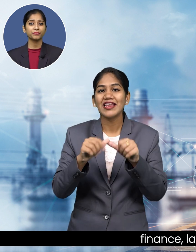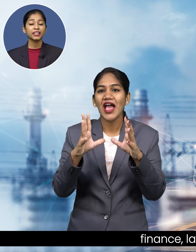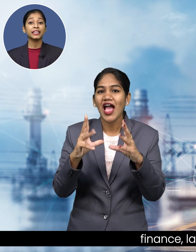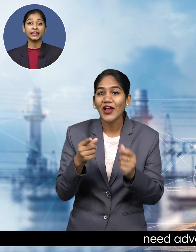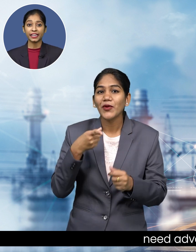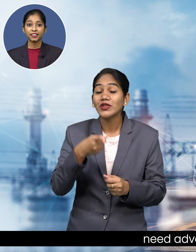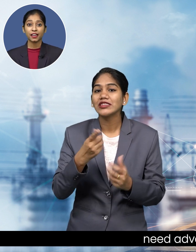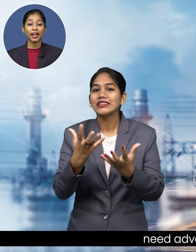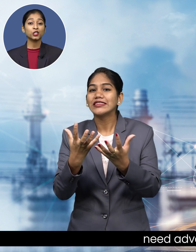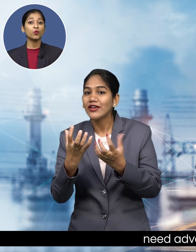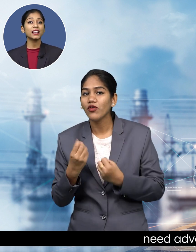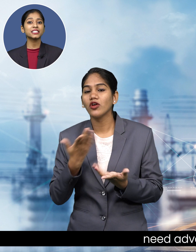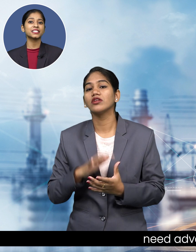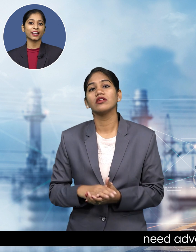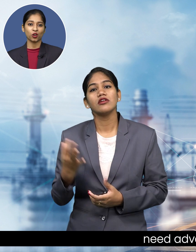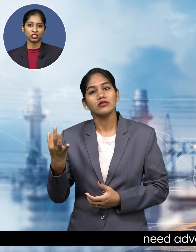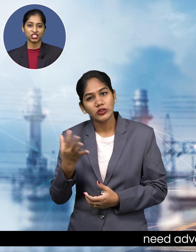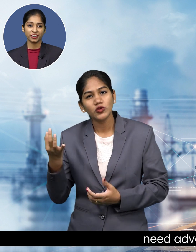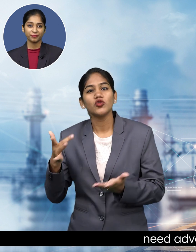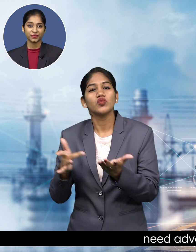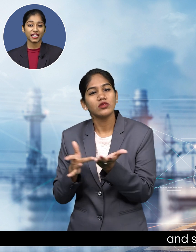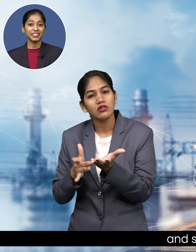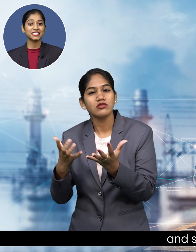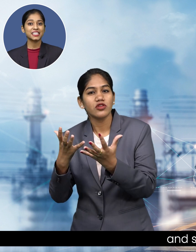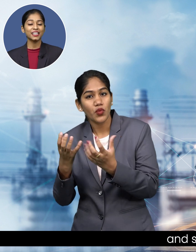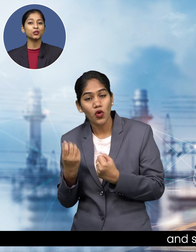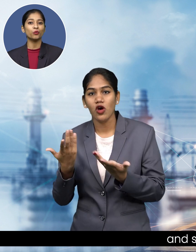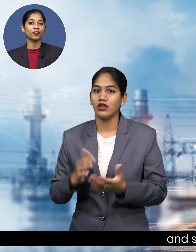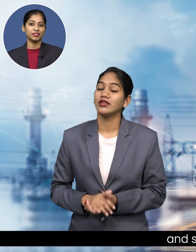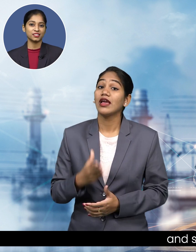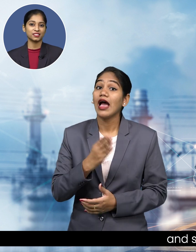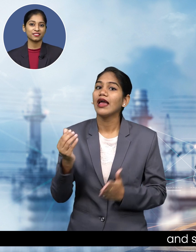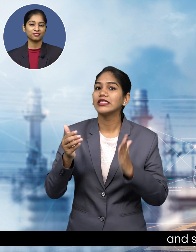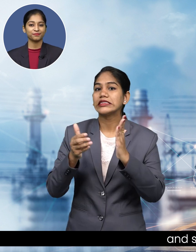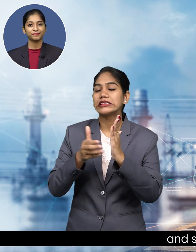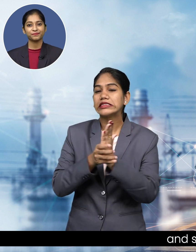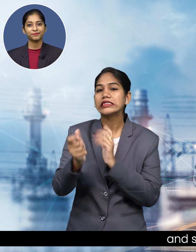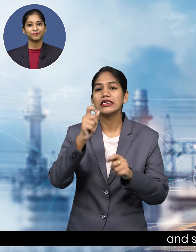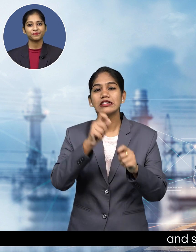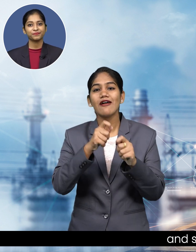accounting need advanced technology and skilled workers.